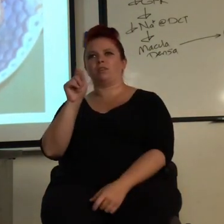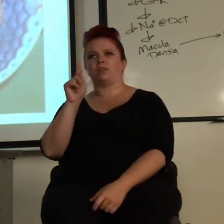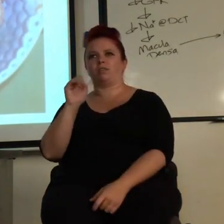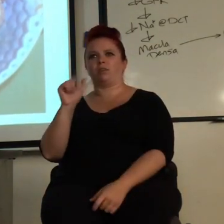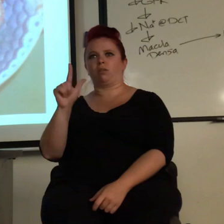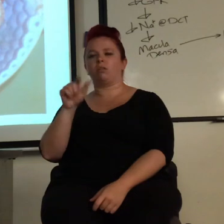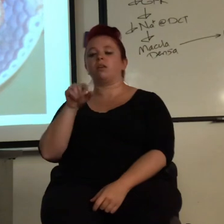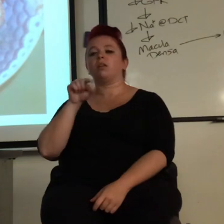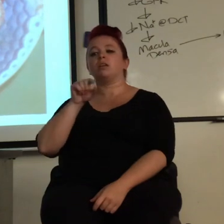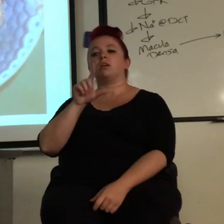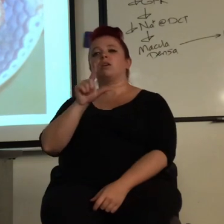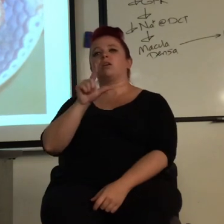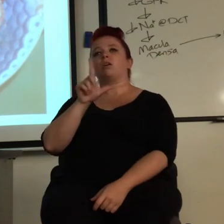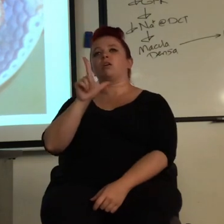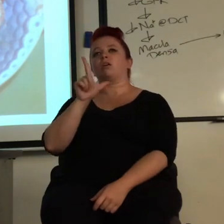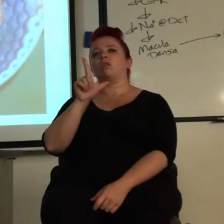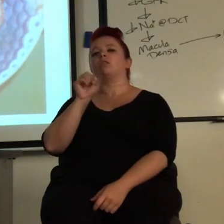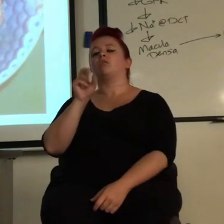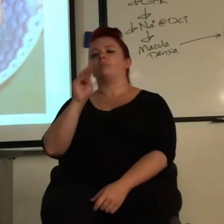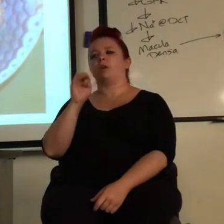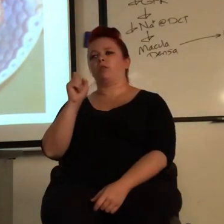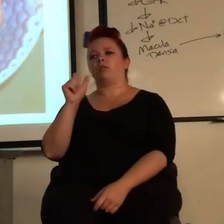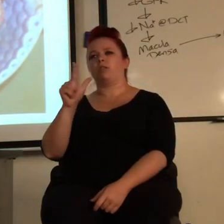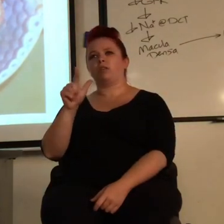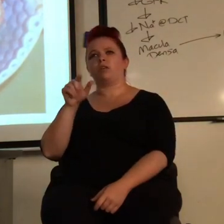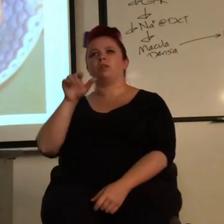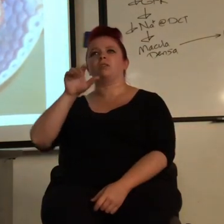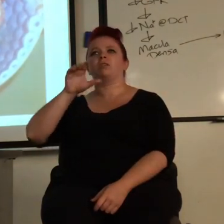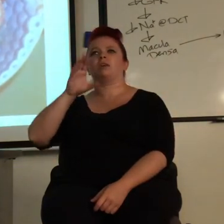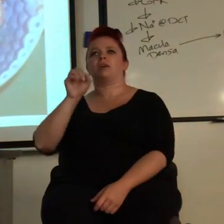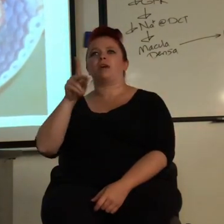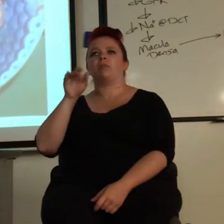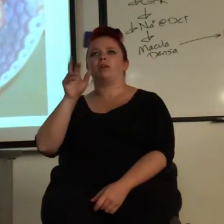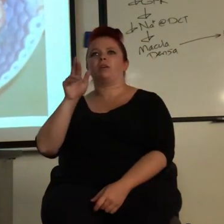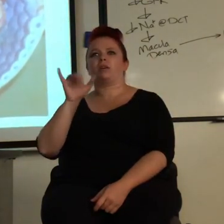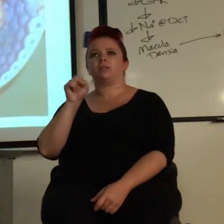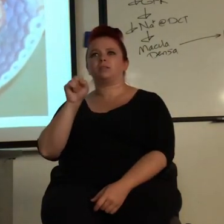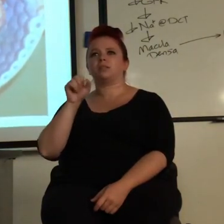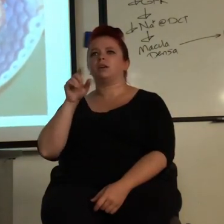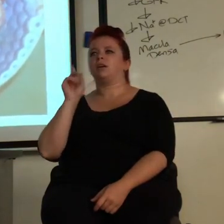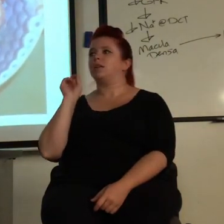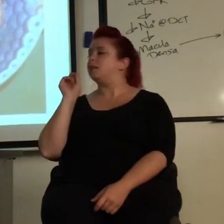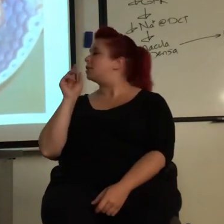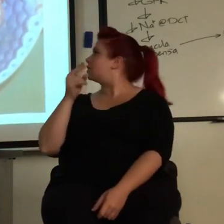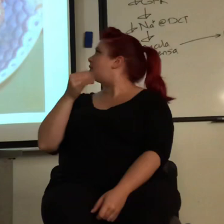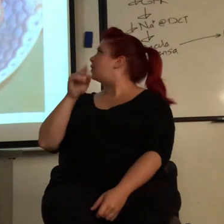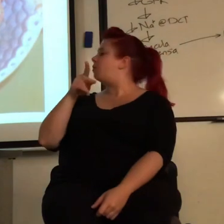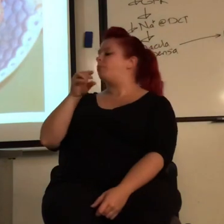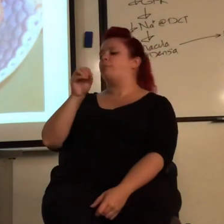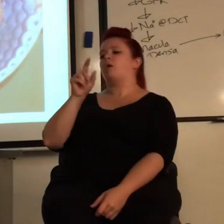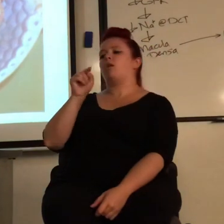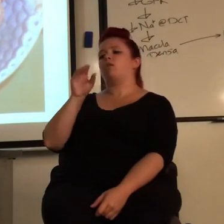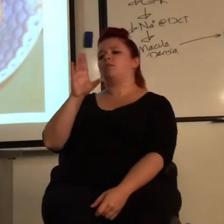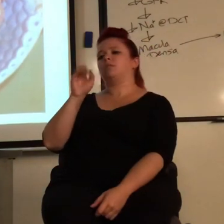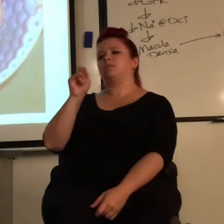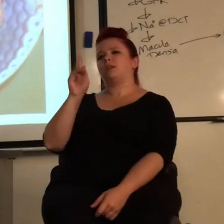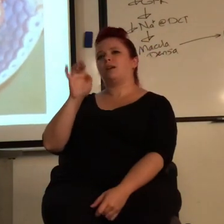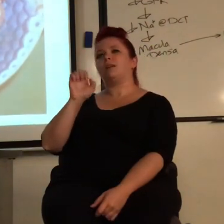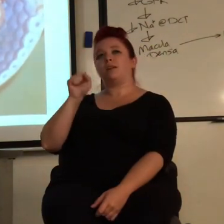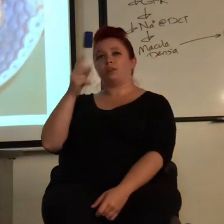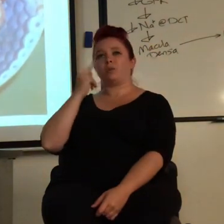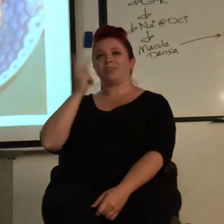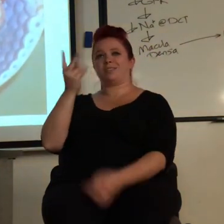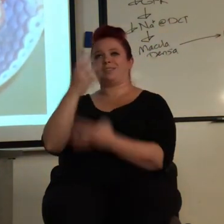glomerular capillaries, but this is the visceral layer. That's the nucleus of a podocyte. I can even see little filtration slits right there.